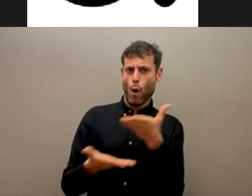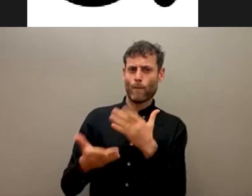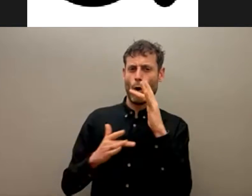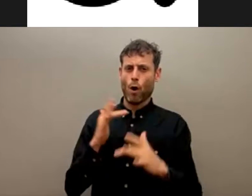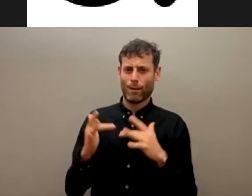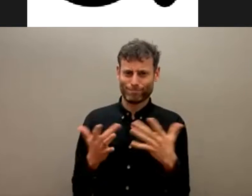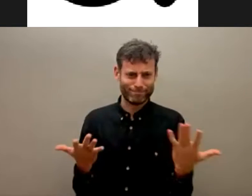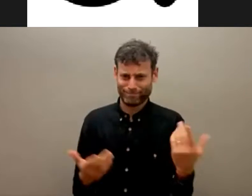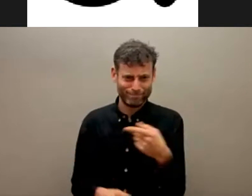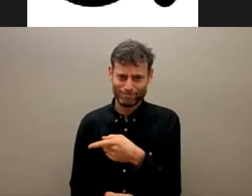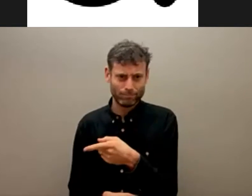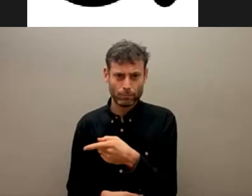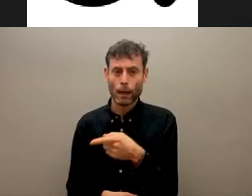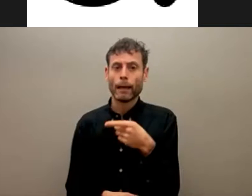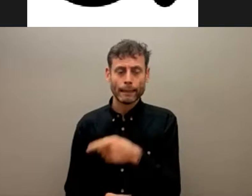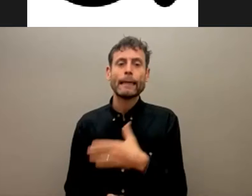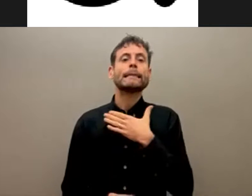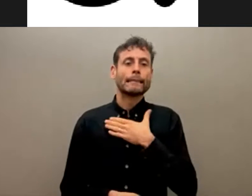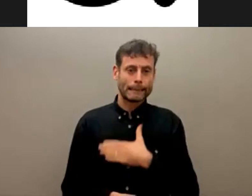some projects. Then